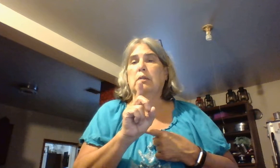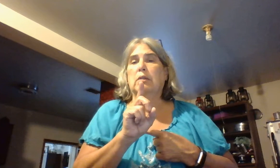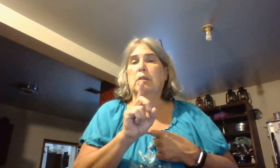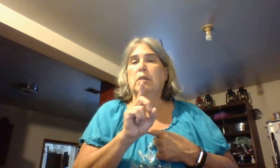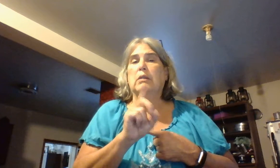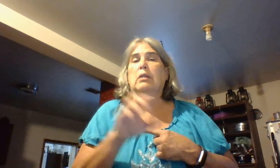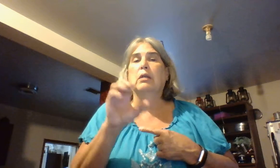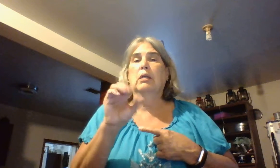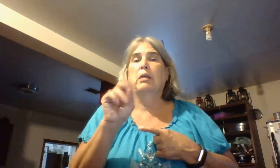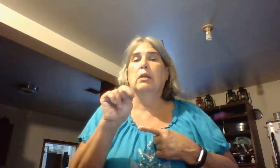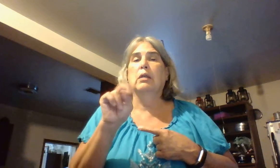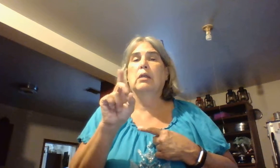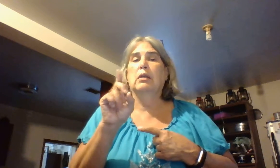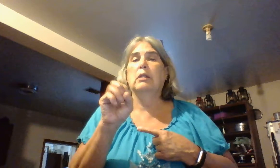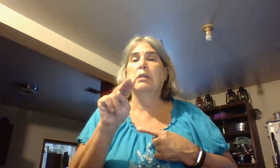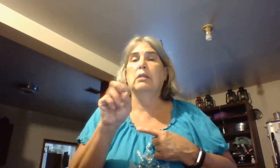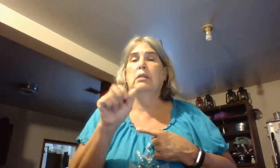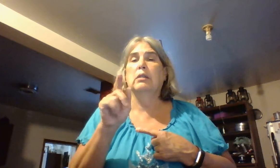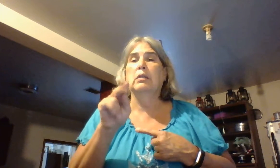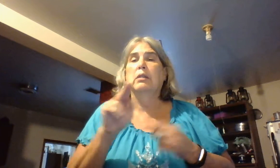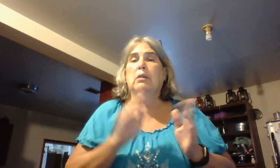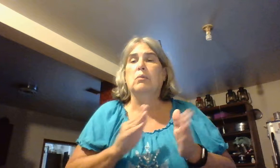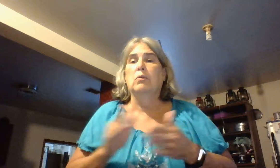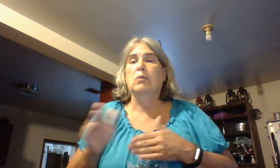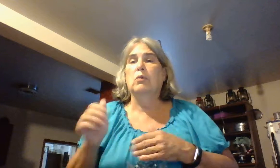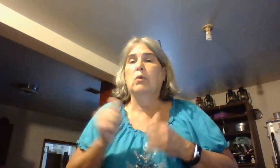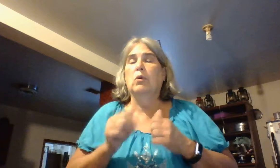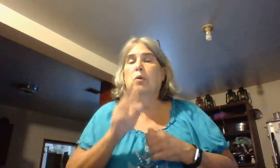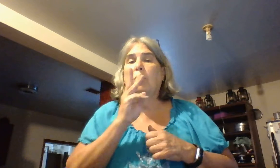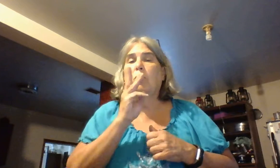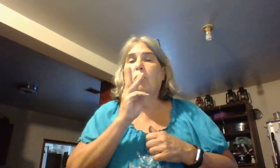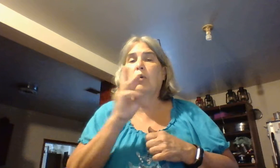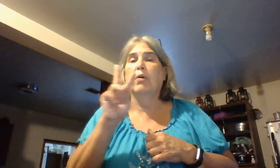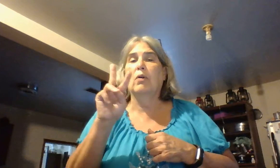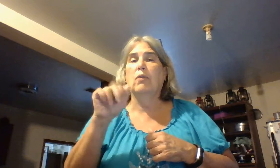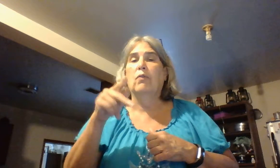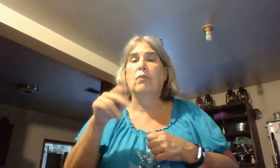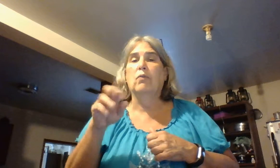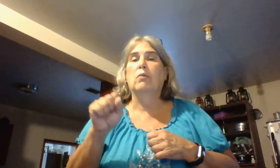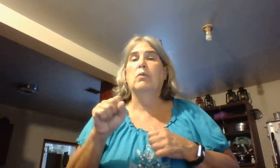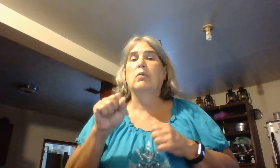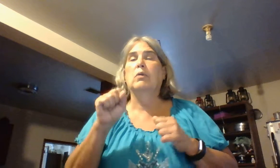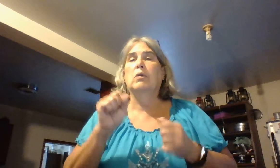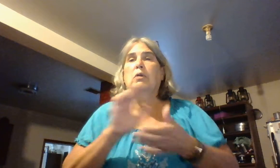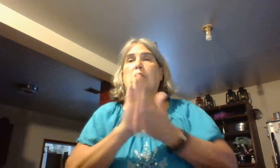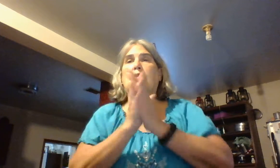Condensation process in which gaseous water, that would be water vapor, is changed into a liquid form, which would be regular